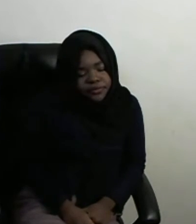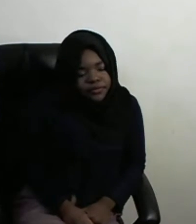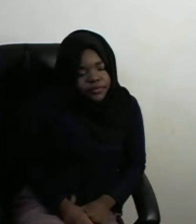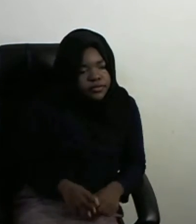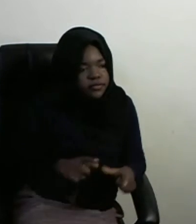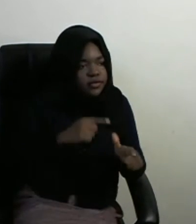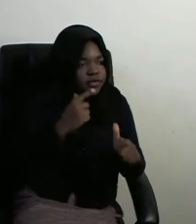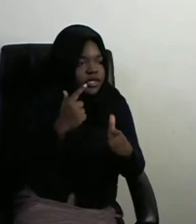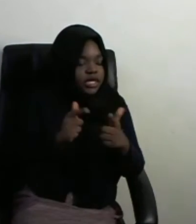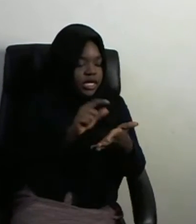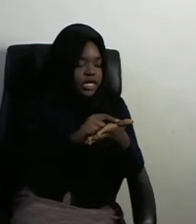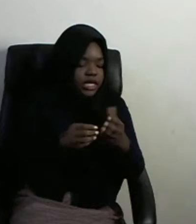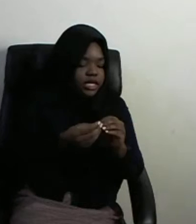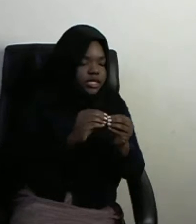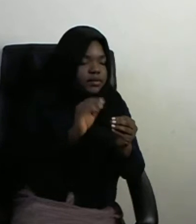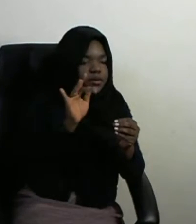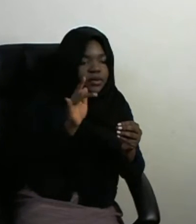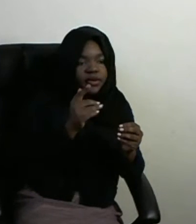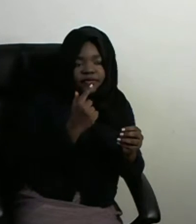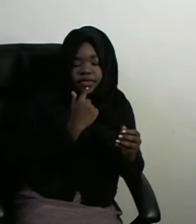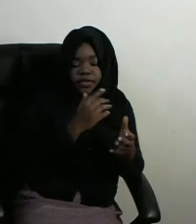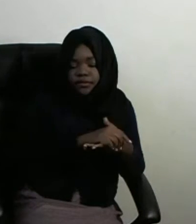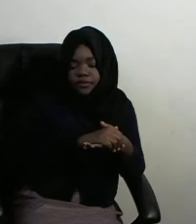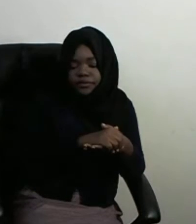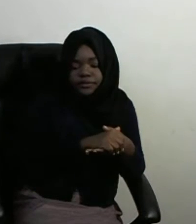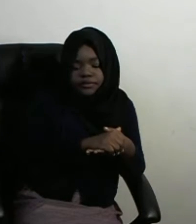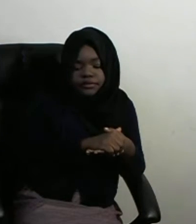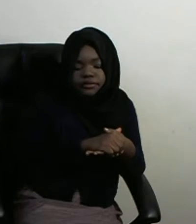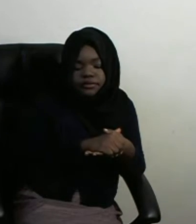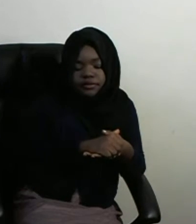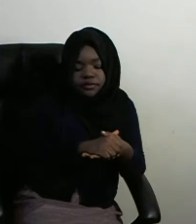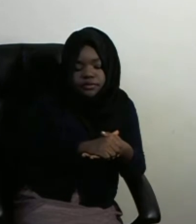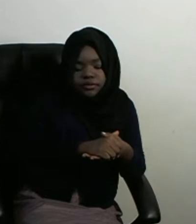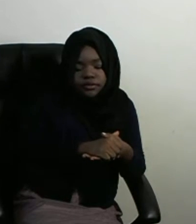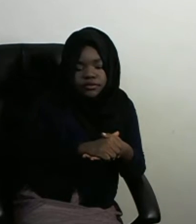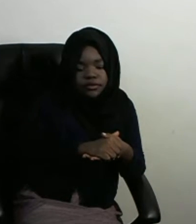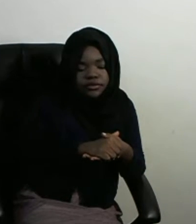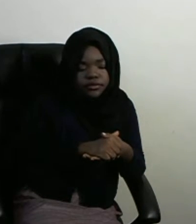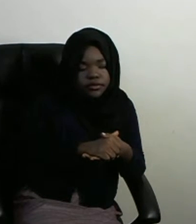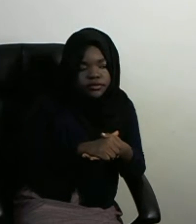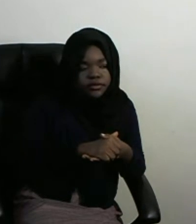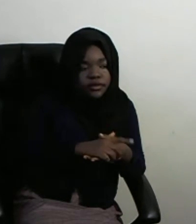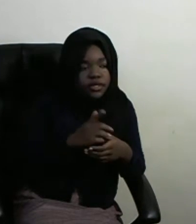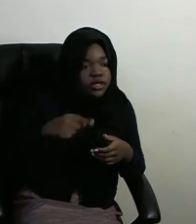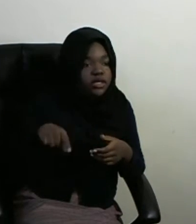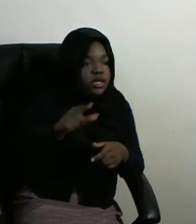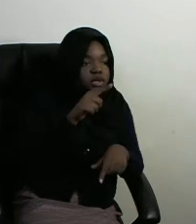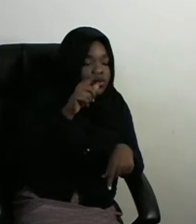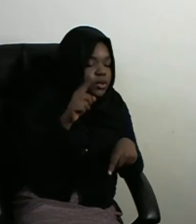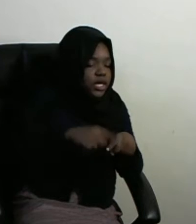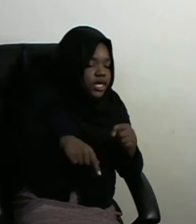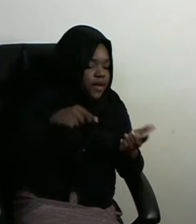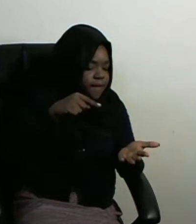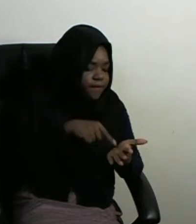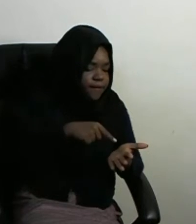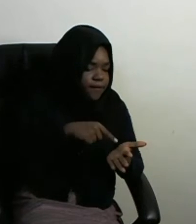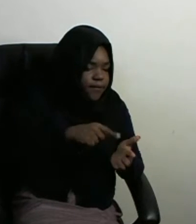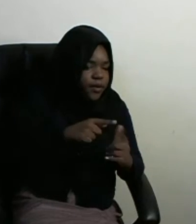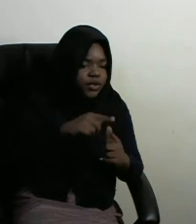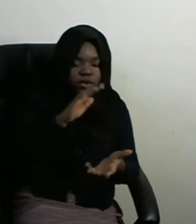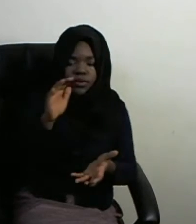Then ayah number 25, it says, and he amongst you who could not afford